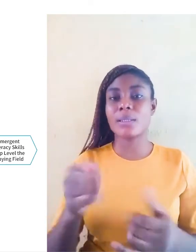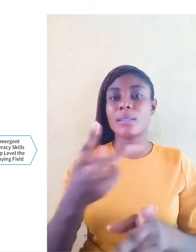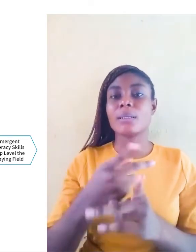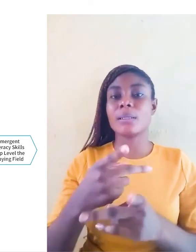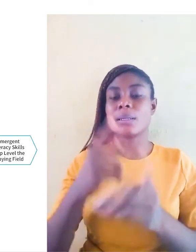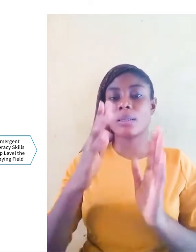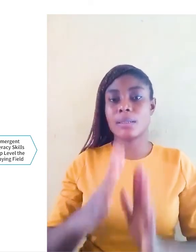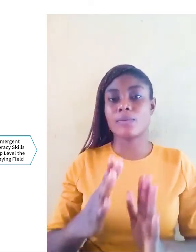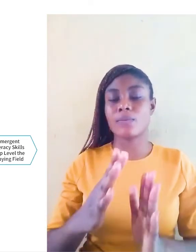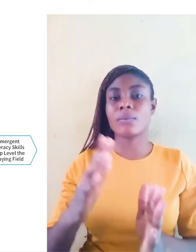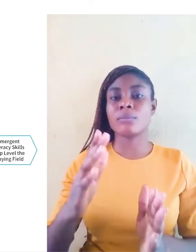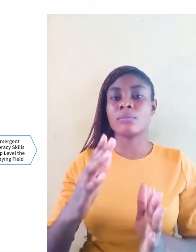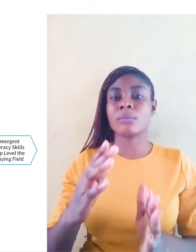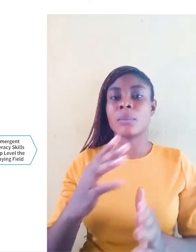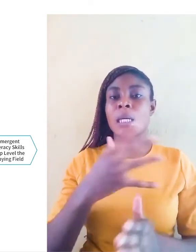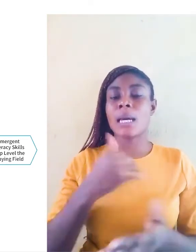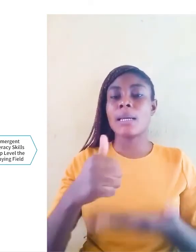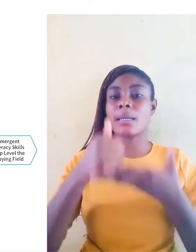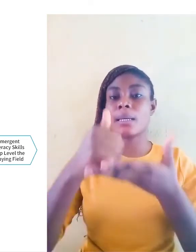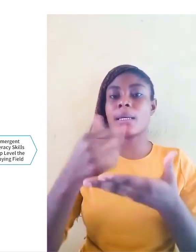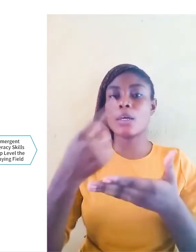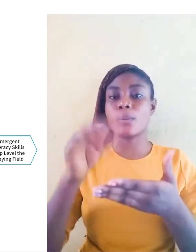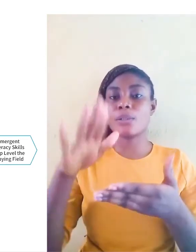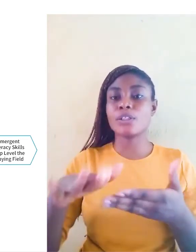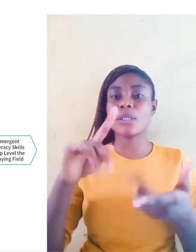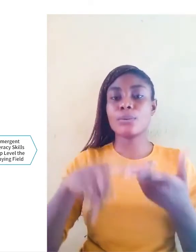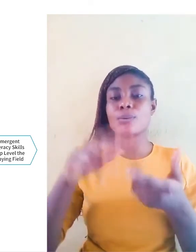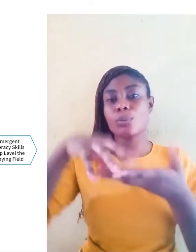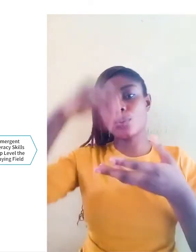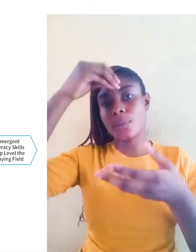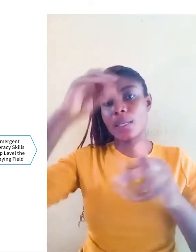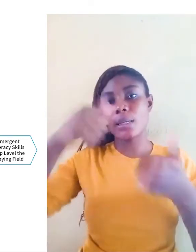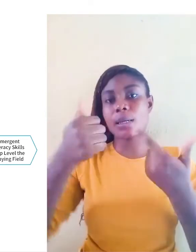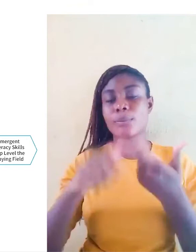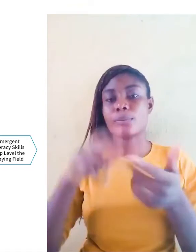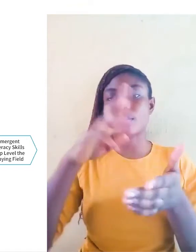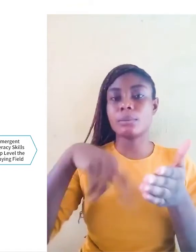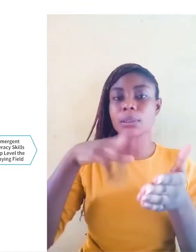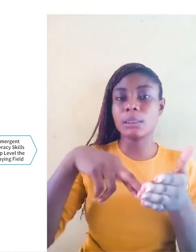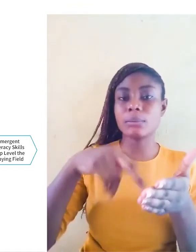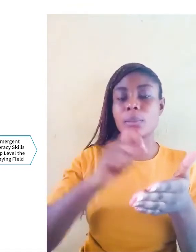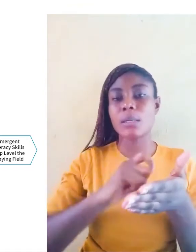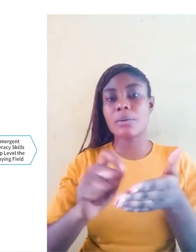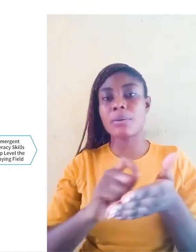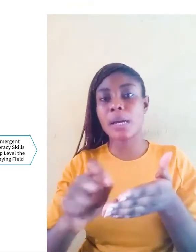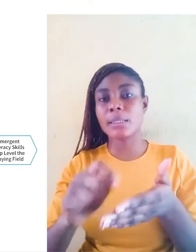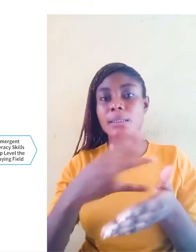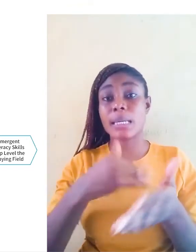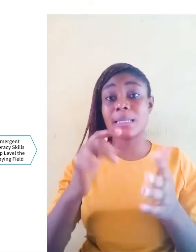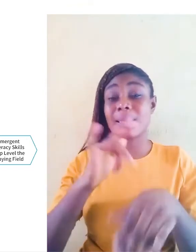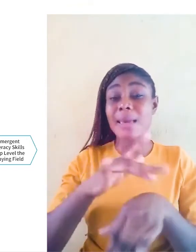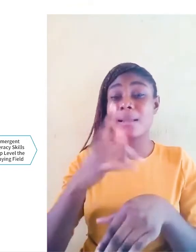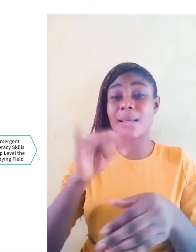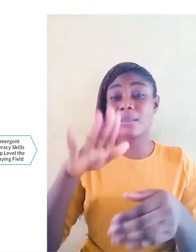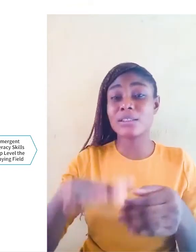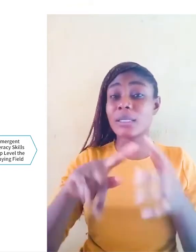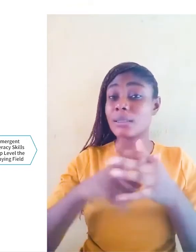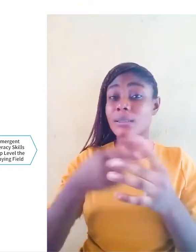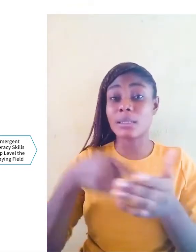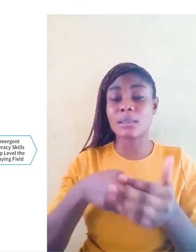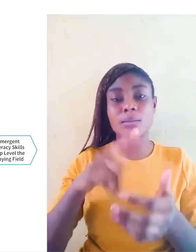caregiver, and helps the child to start learning how to read and write. And the earlier the child starts this, the